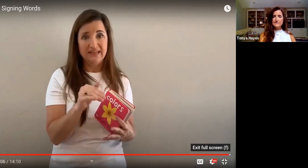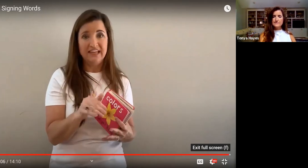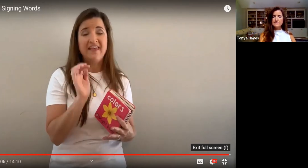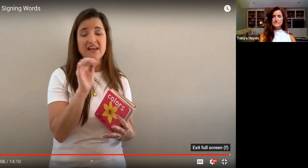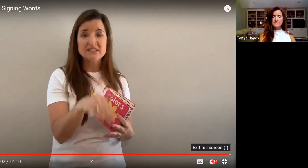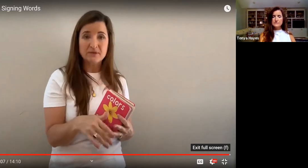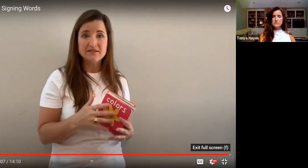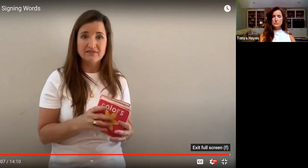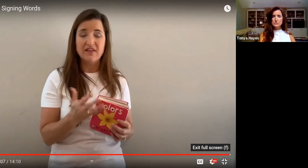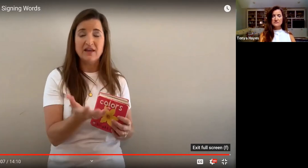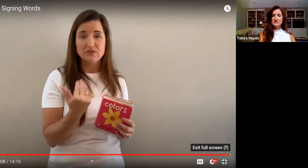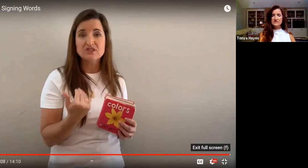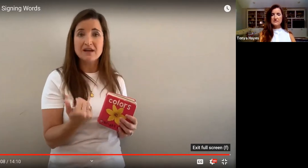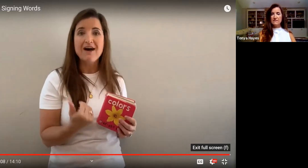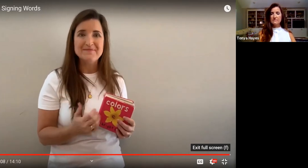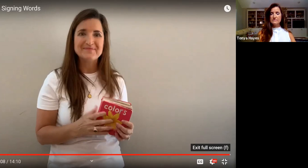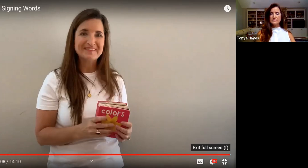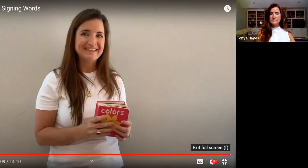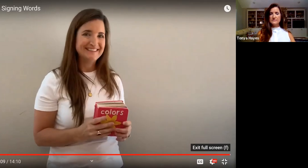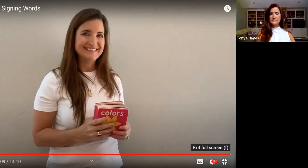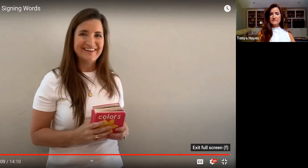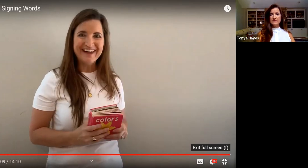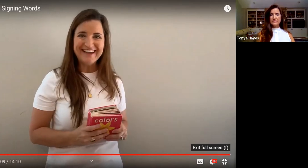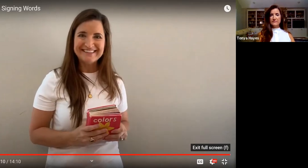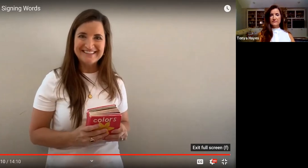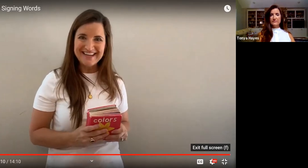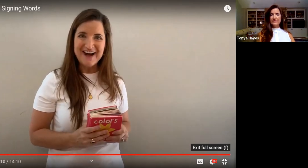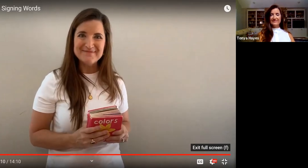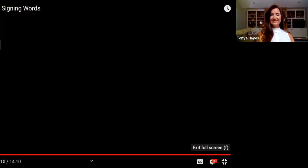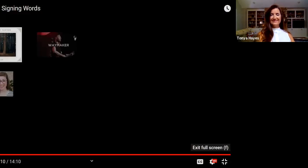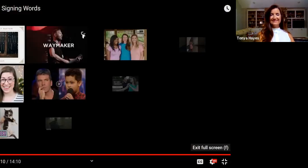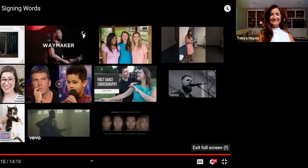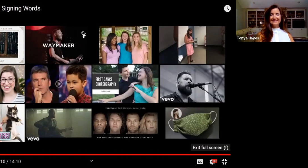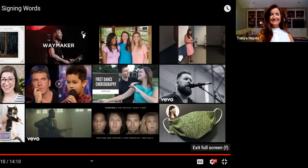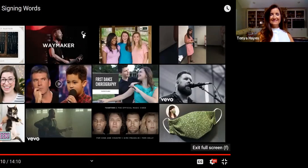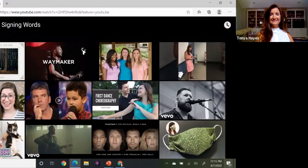working on getting that expressive language to come. All right, good job.